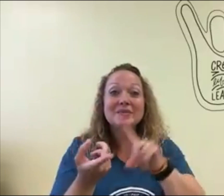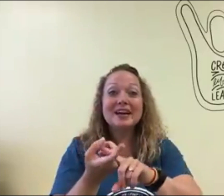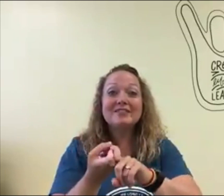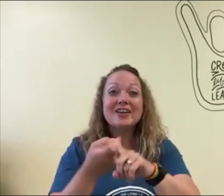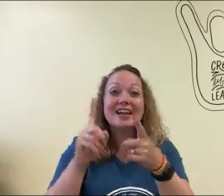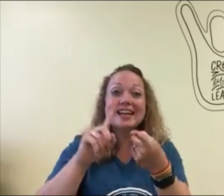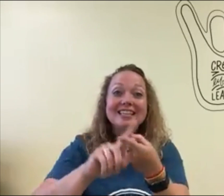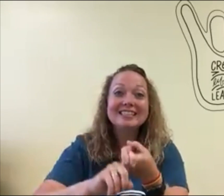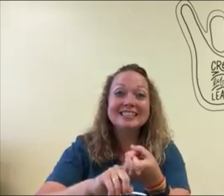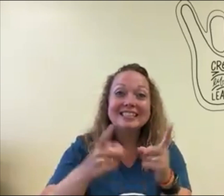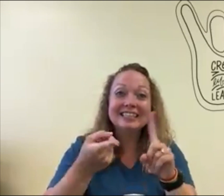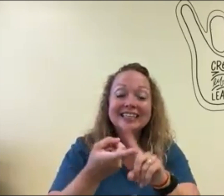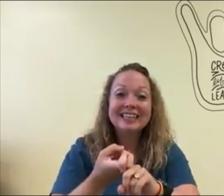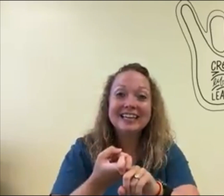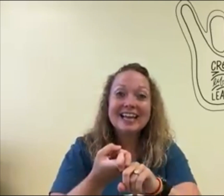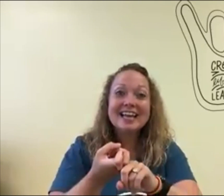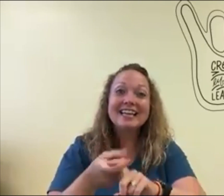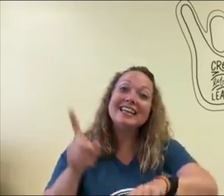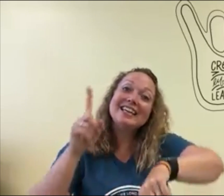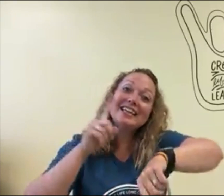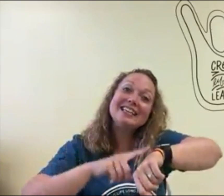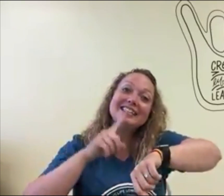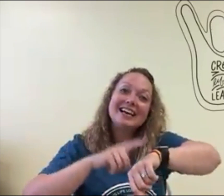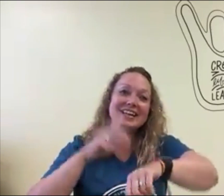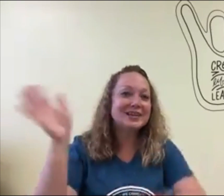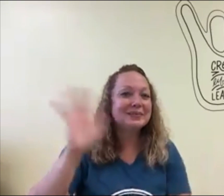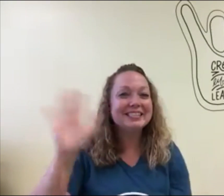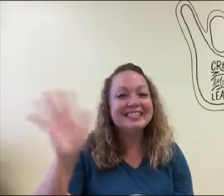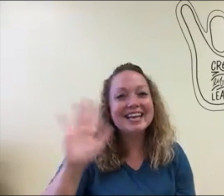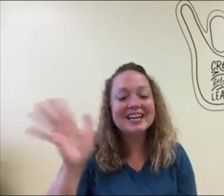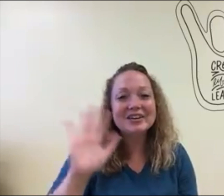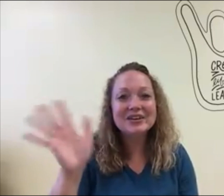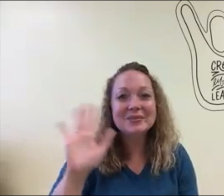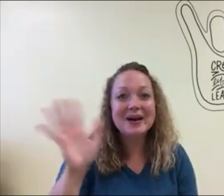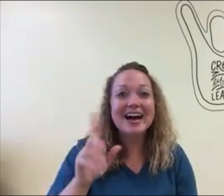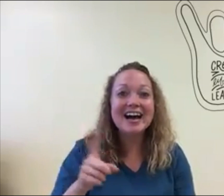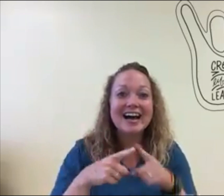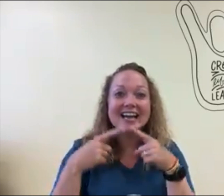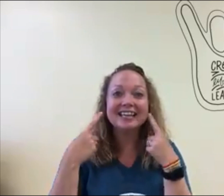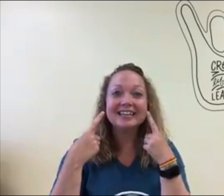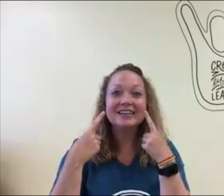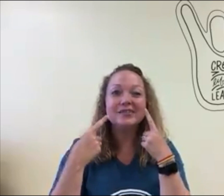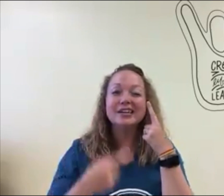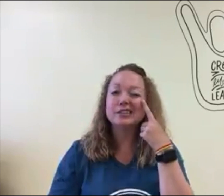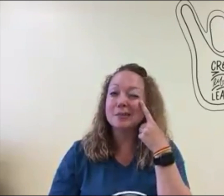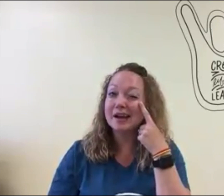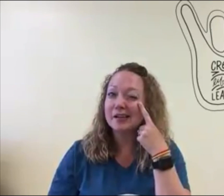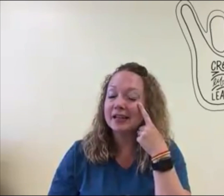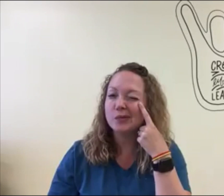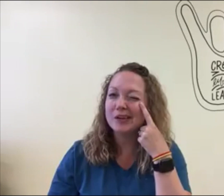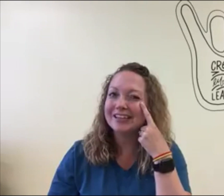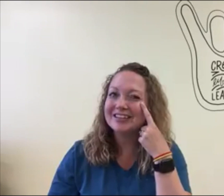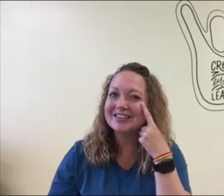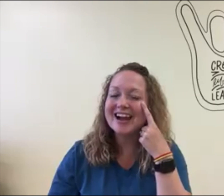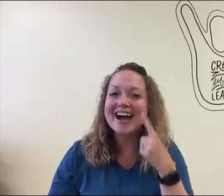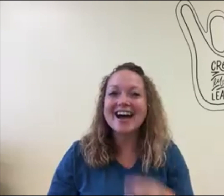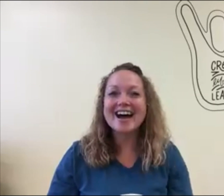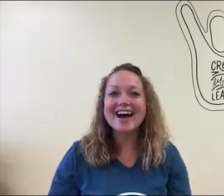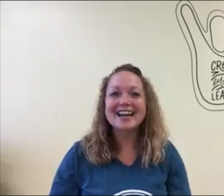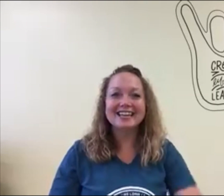friends. It is time to say goodbye. Give a smile and wink your eye. It is time